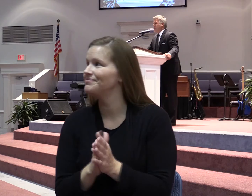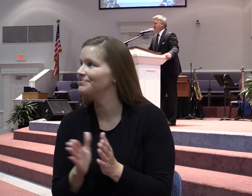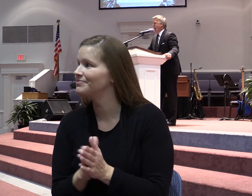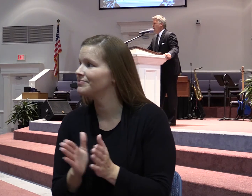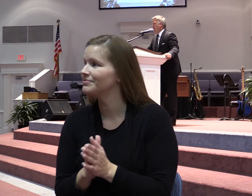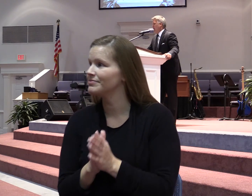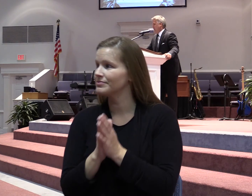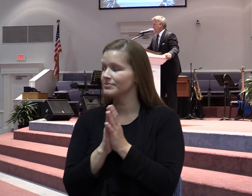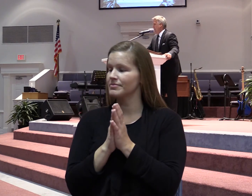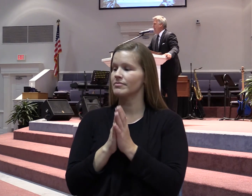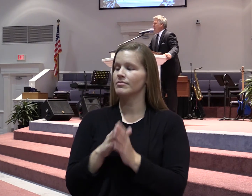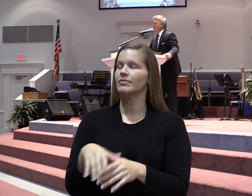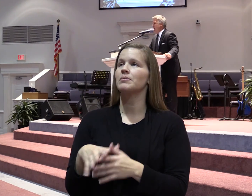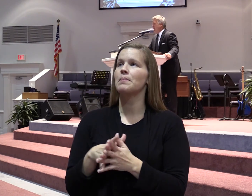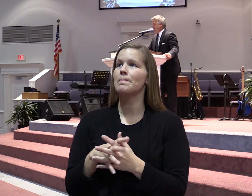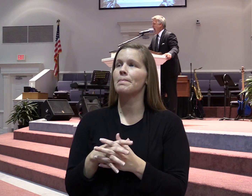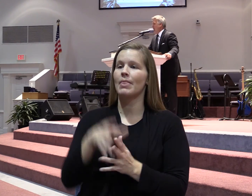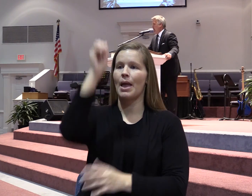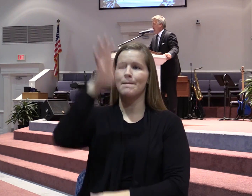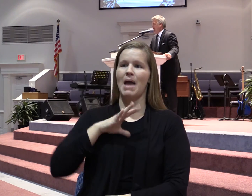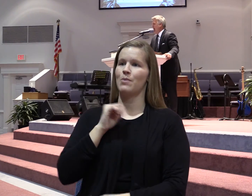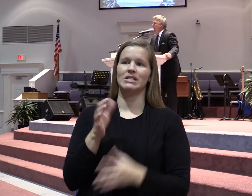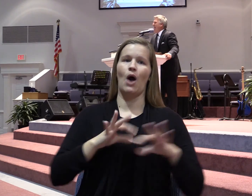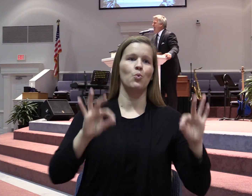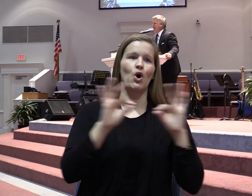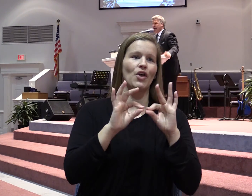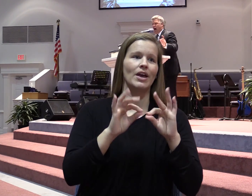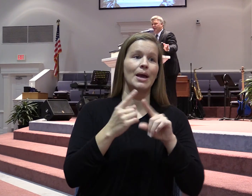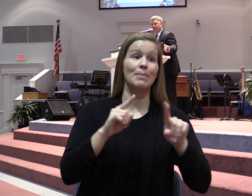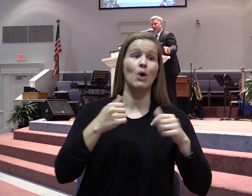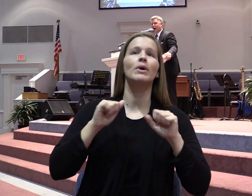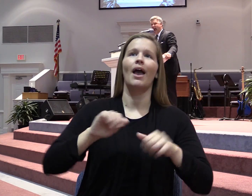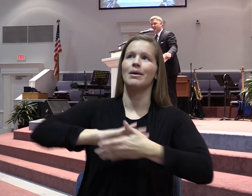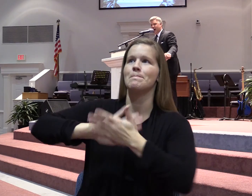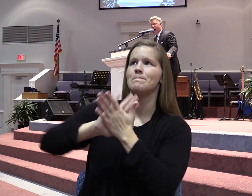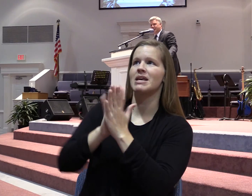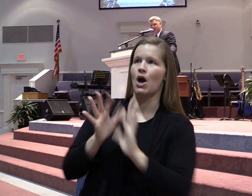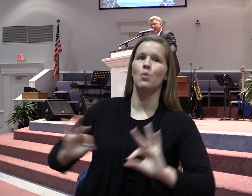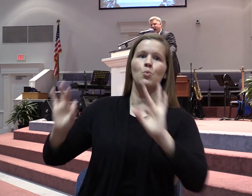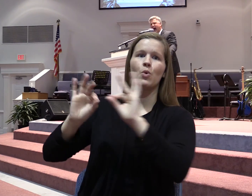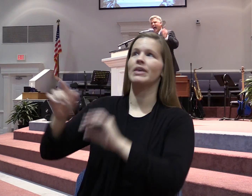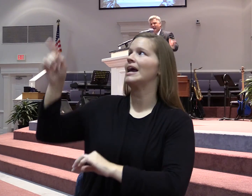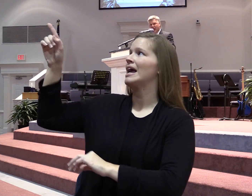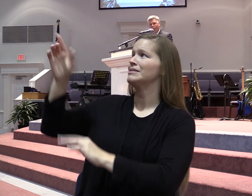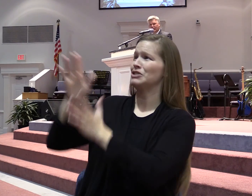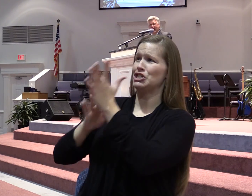there was none worthy. So he became worthy. He is the offerer and the offering. In the Old